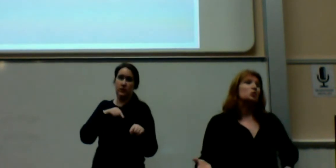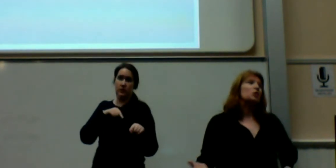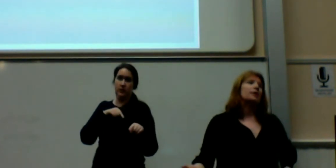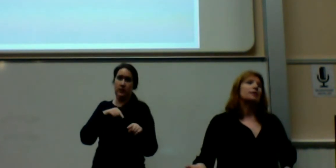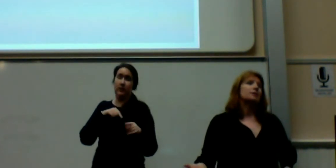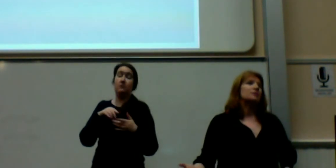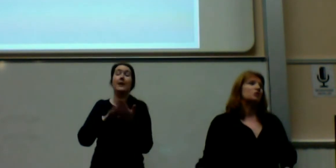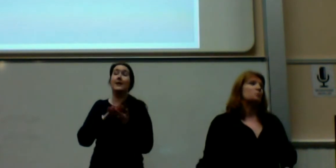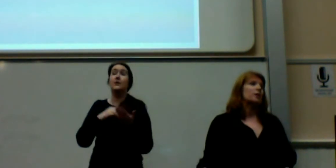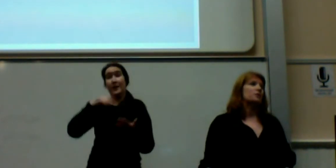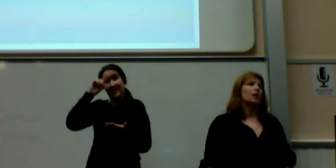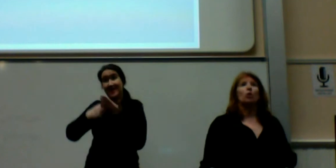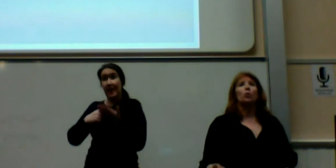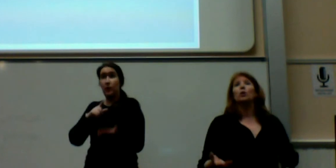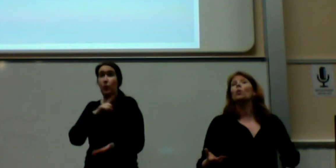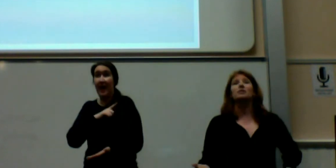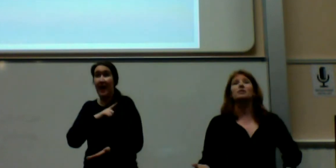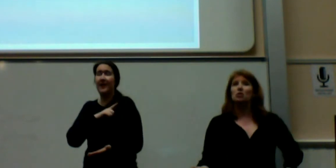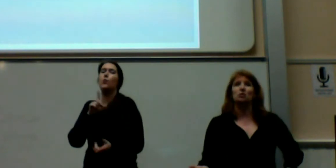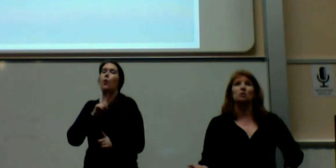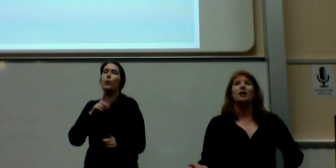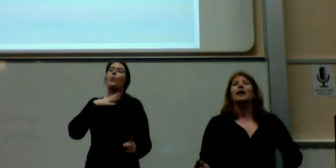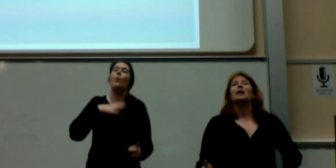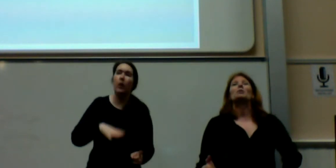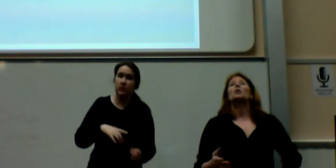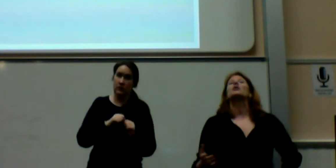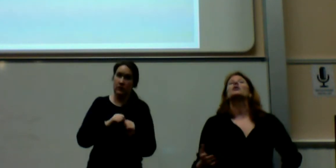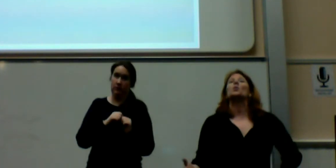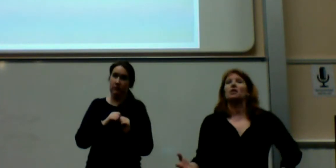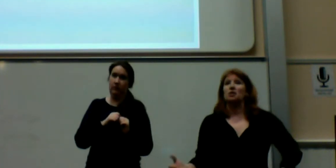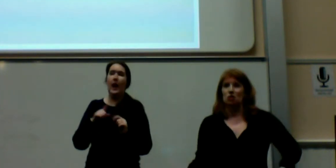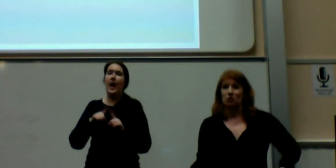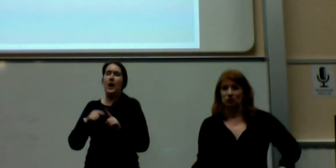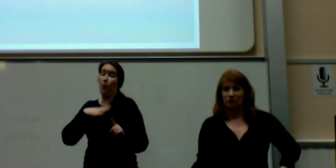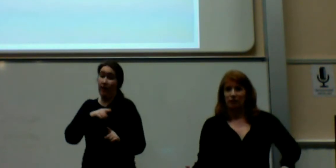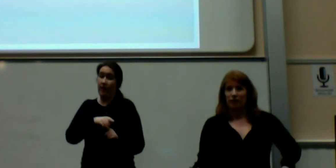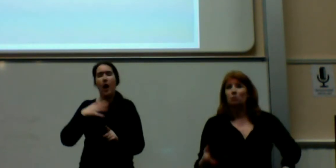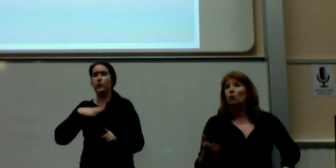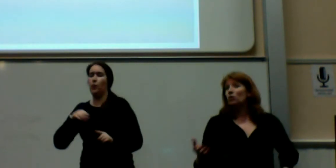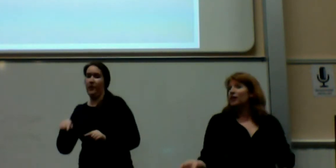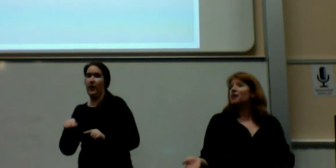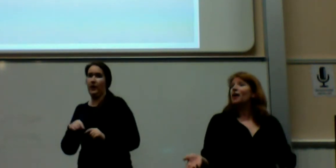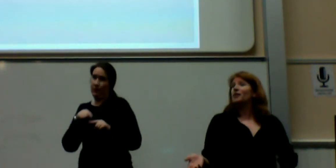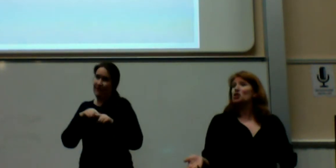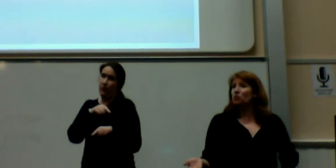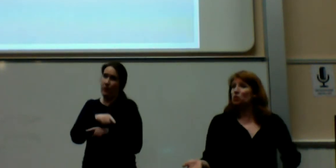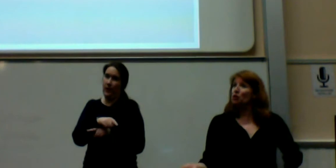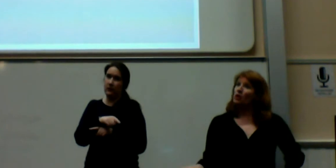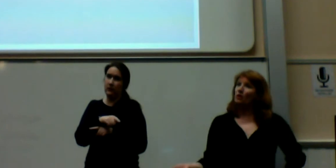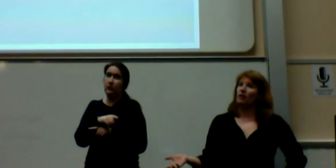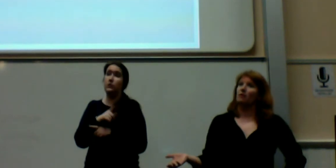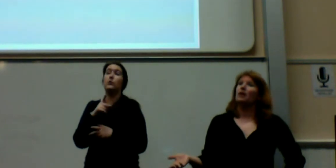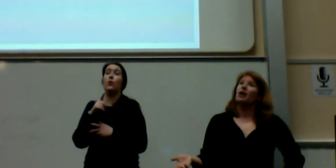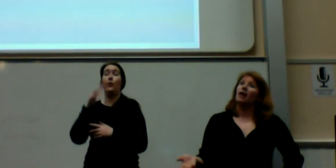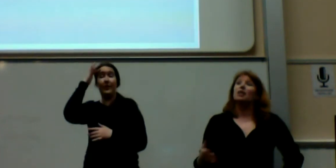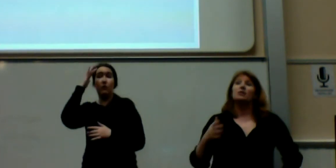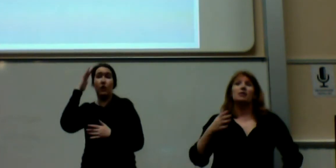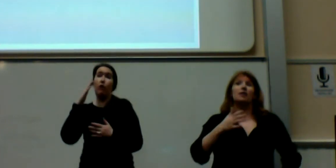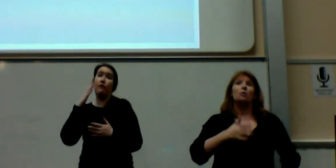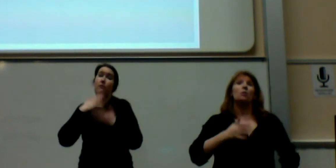in essence, we make decisions based on what we want to do and what we don't want to do. And moral psychology would agree with